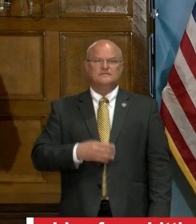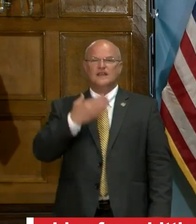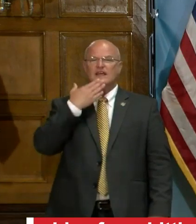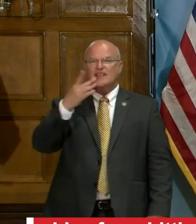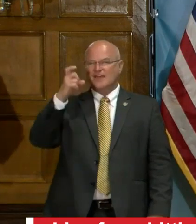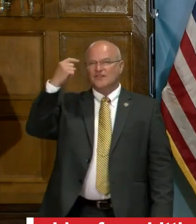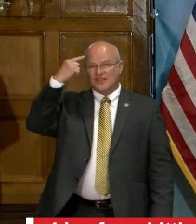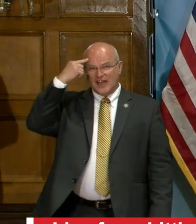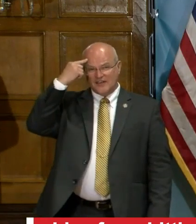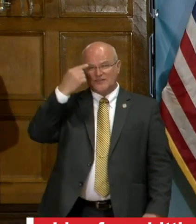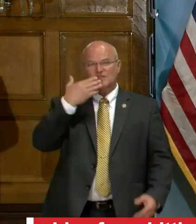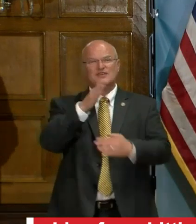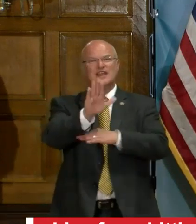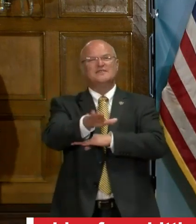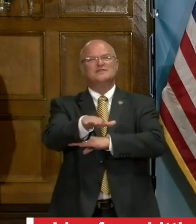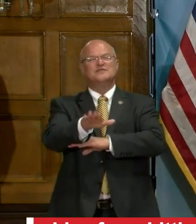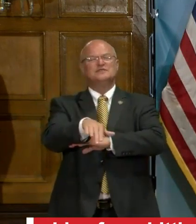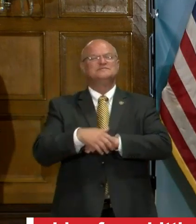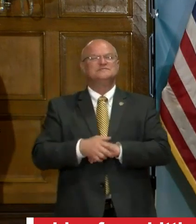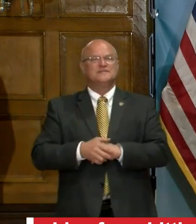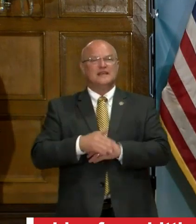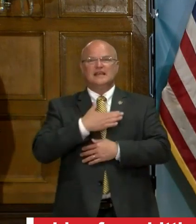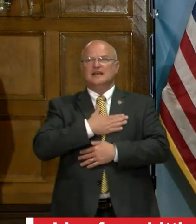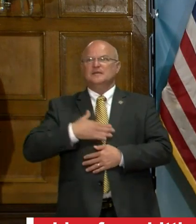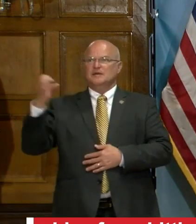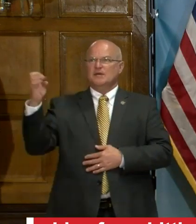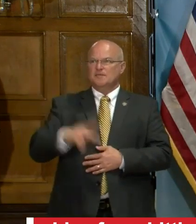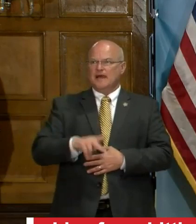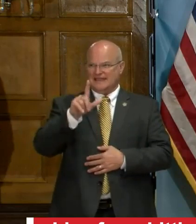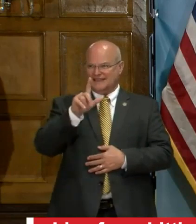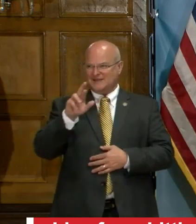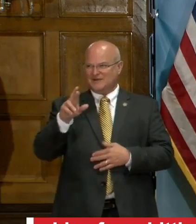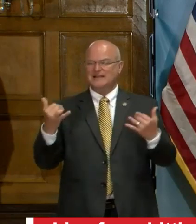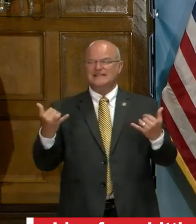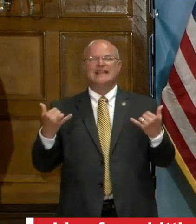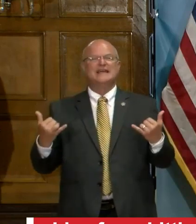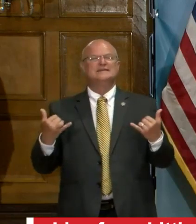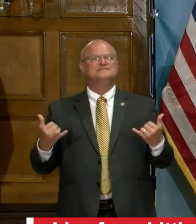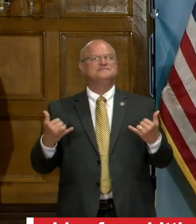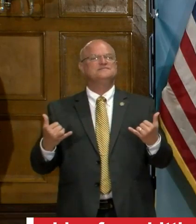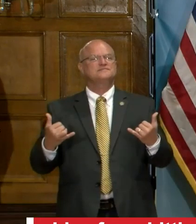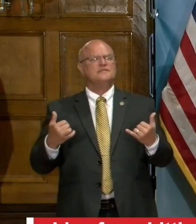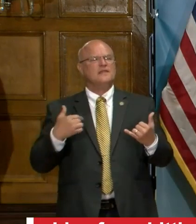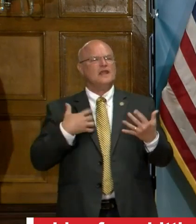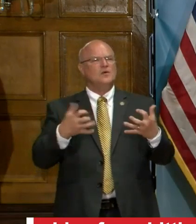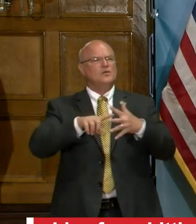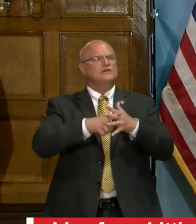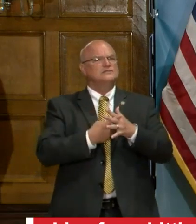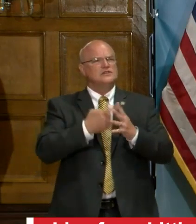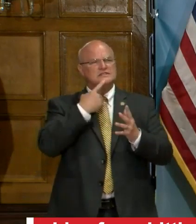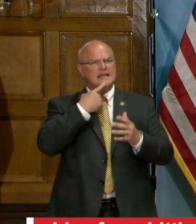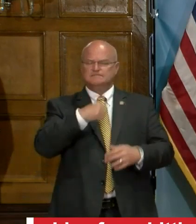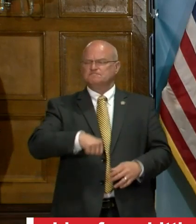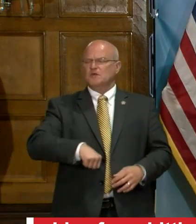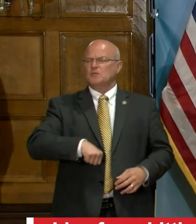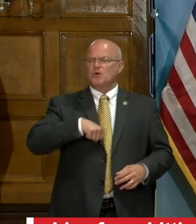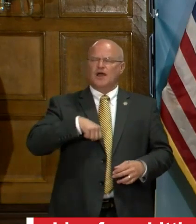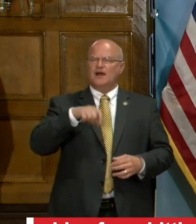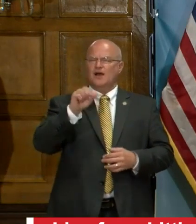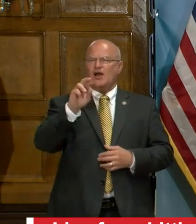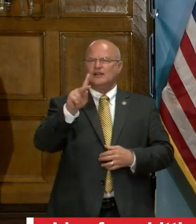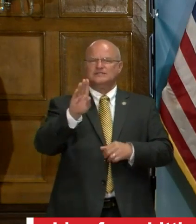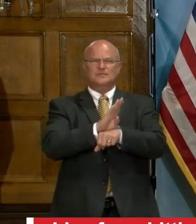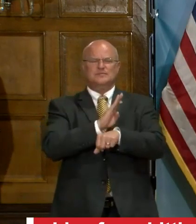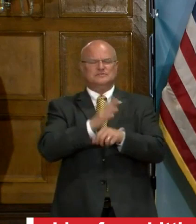Thank you, Governor, and good afternoon. It's a pleasure to be back here in Little Rock today. I want to start by just saying how proud I am of the